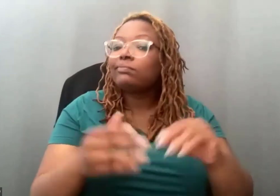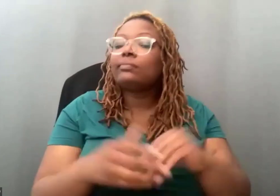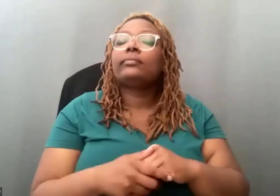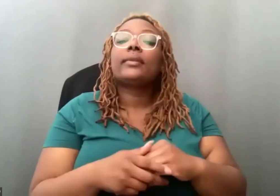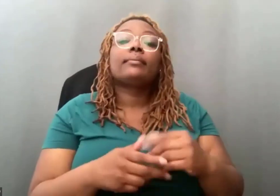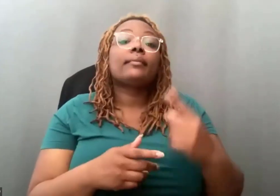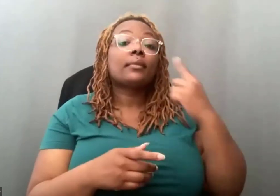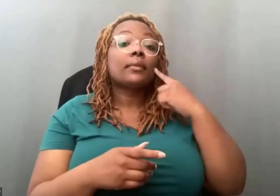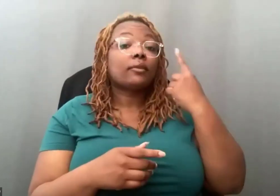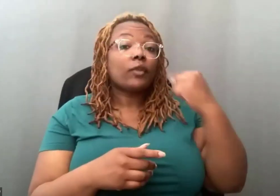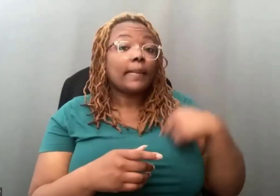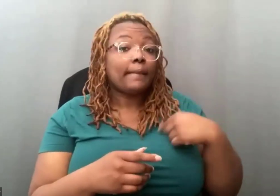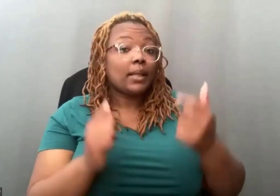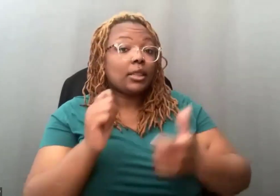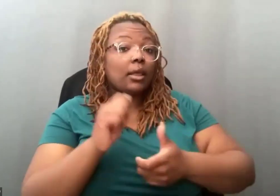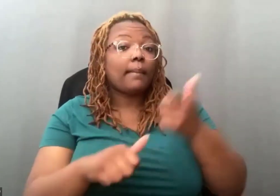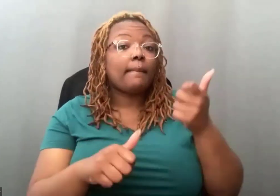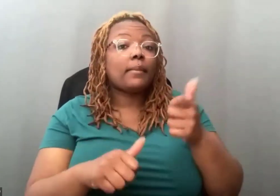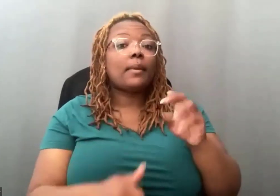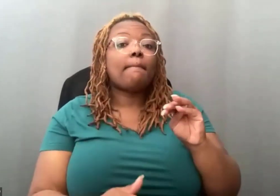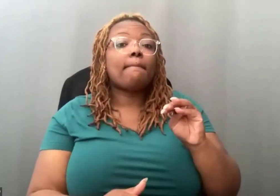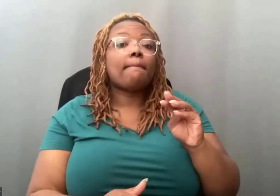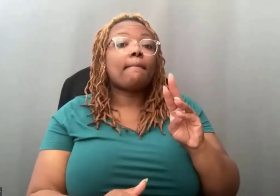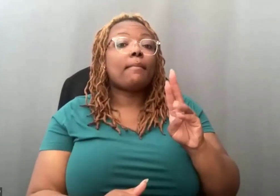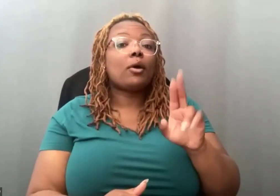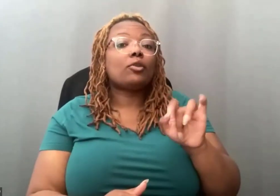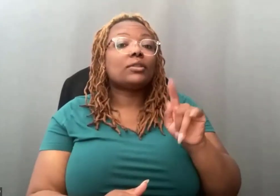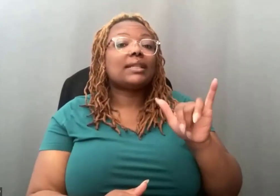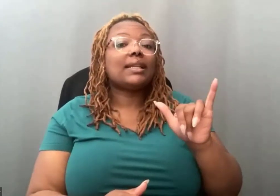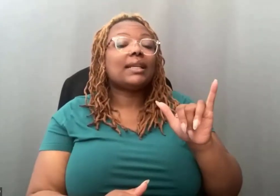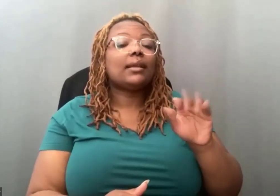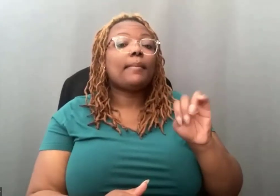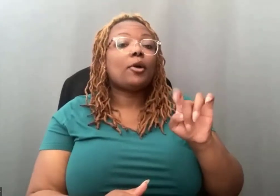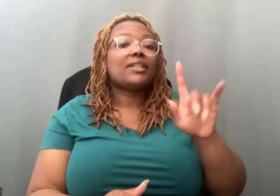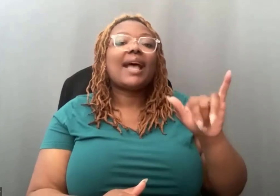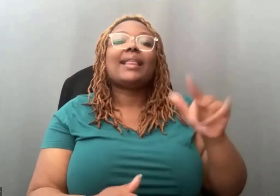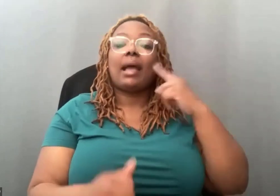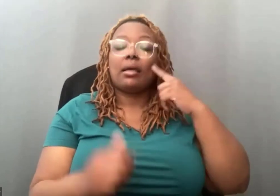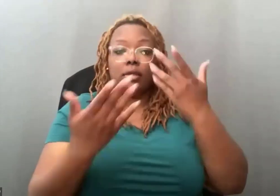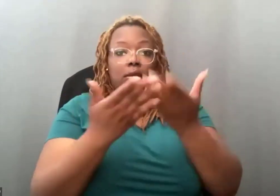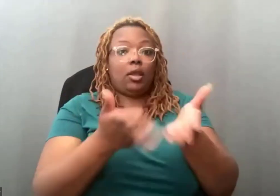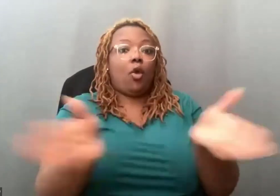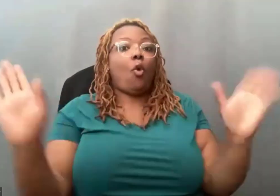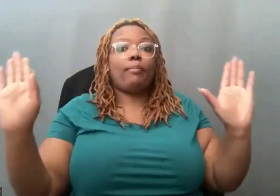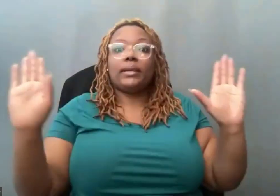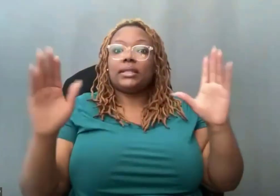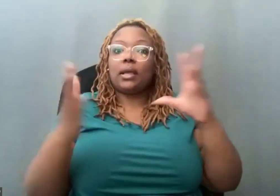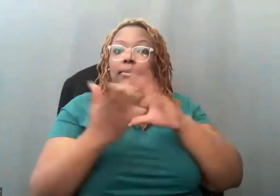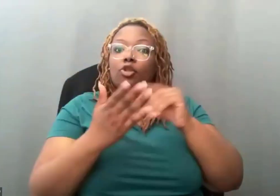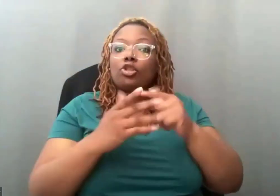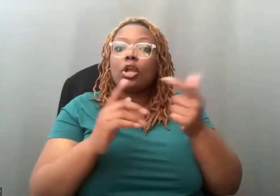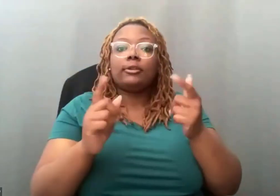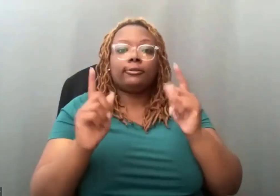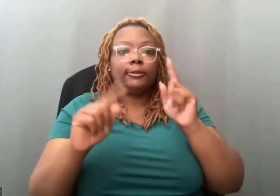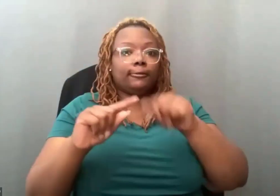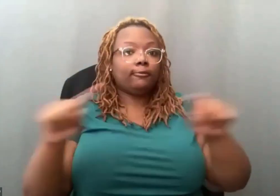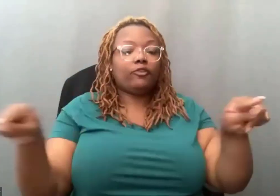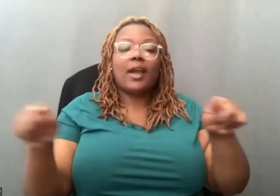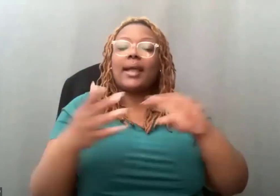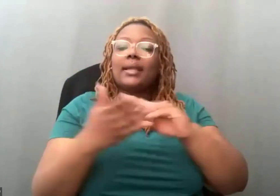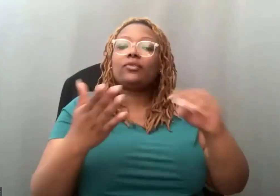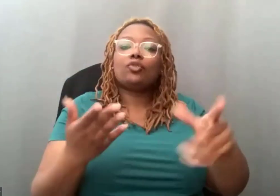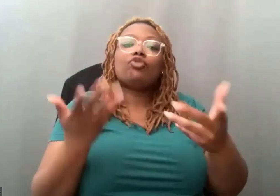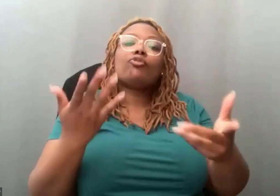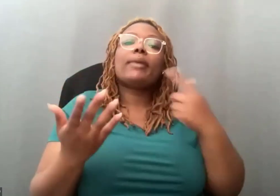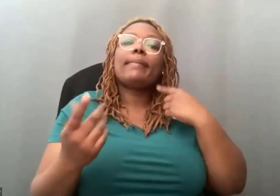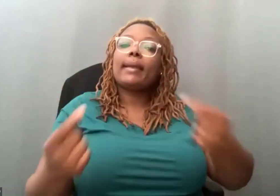me, the multimodality opens up learning to a huge number of students who might